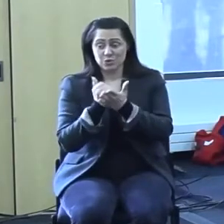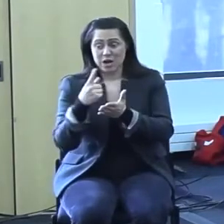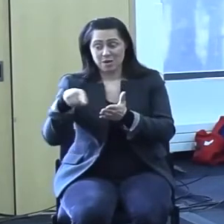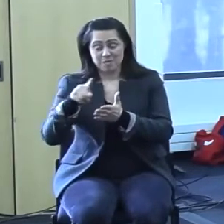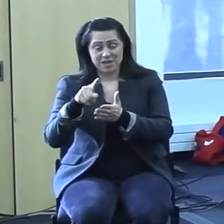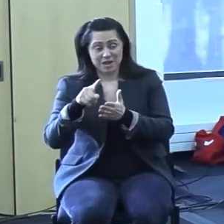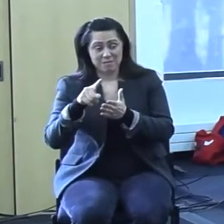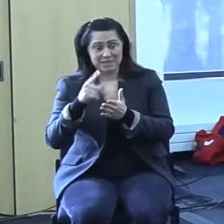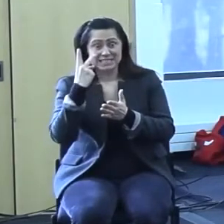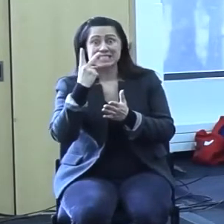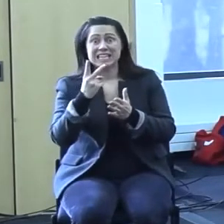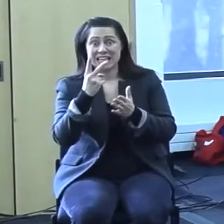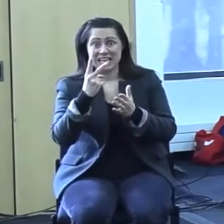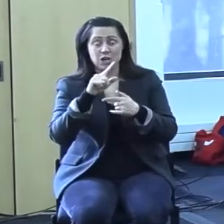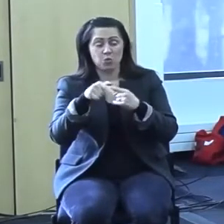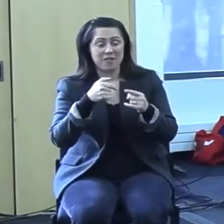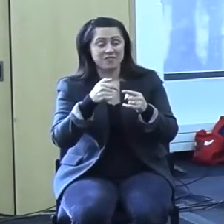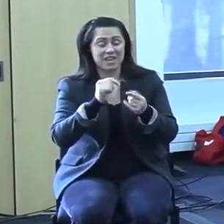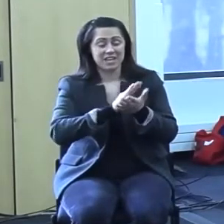they get older. But